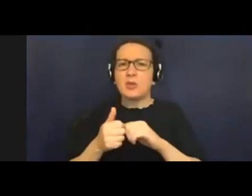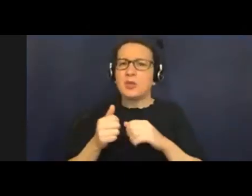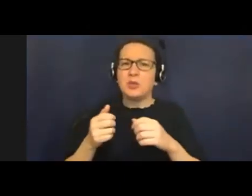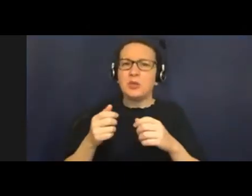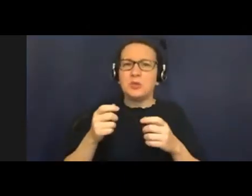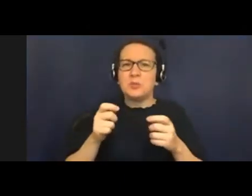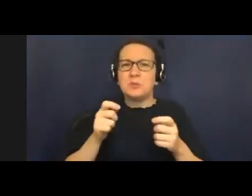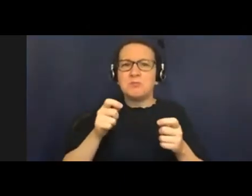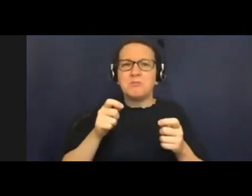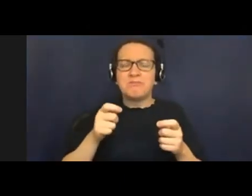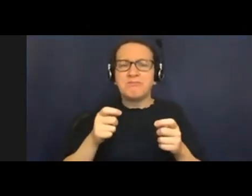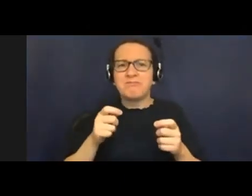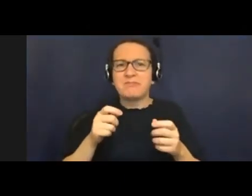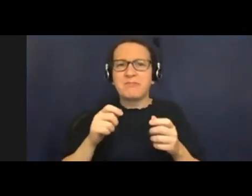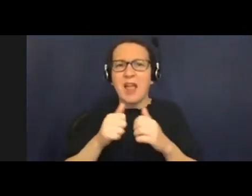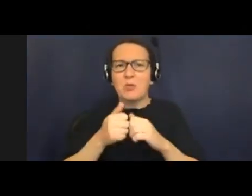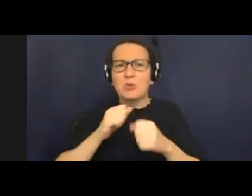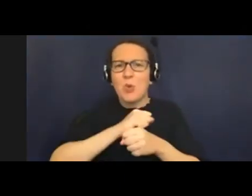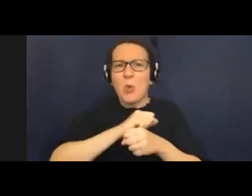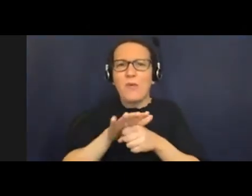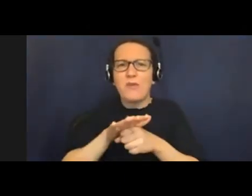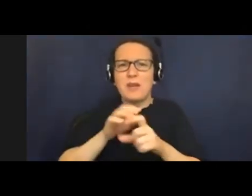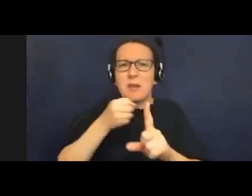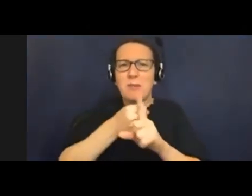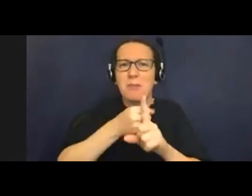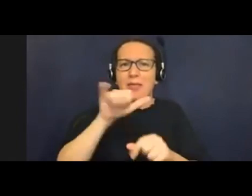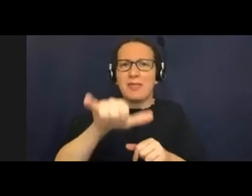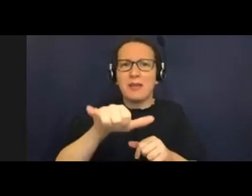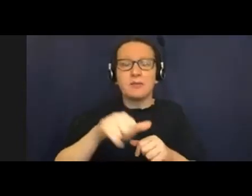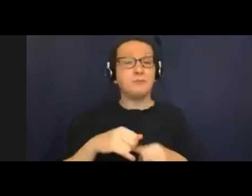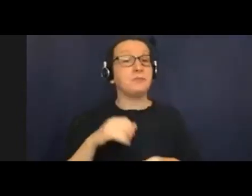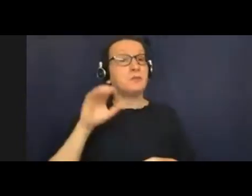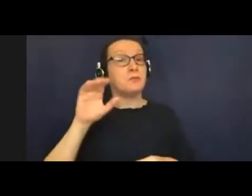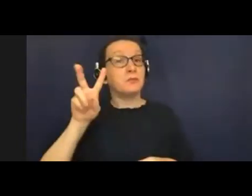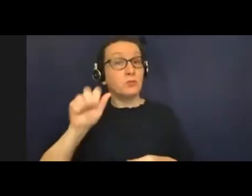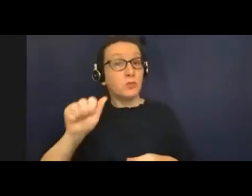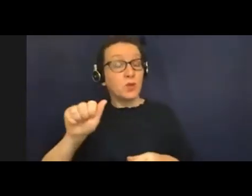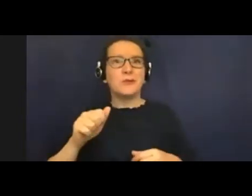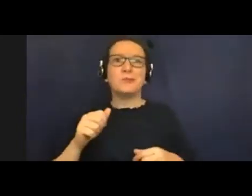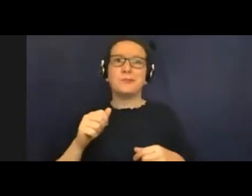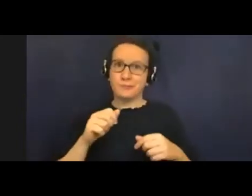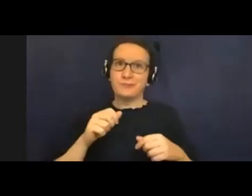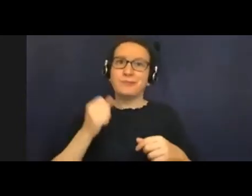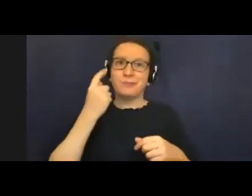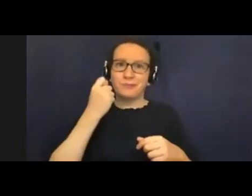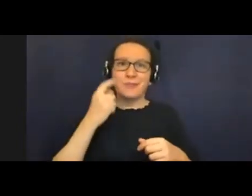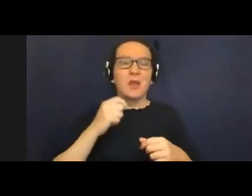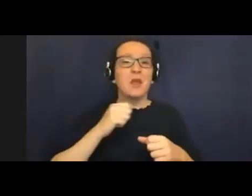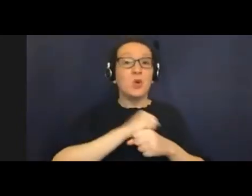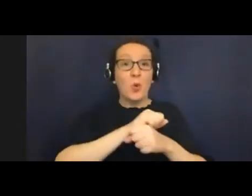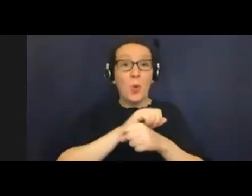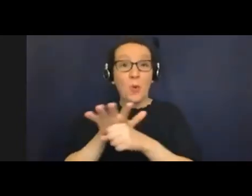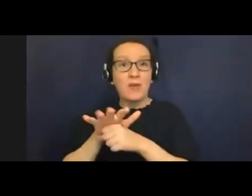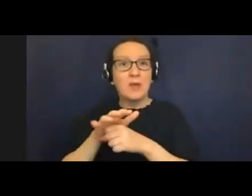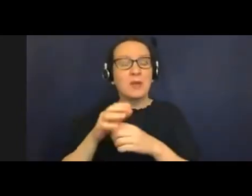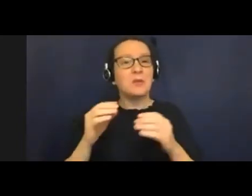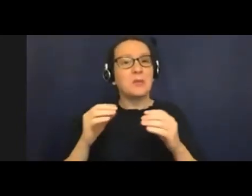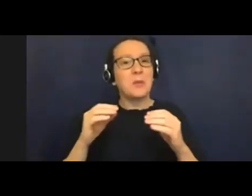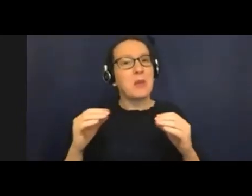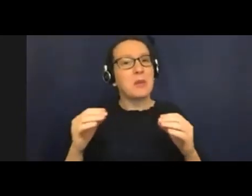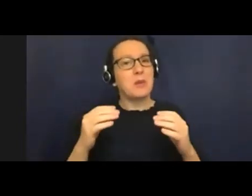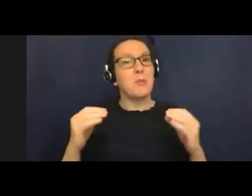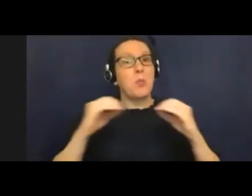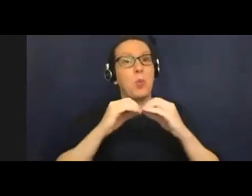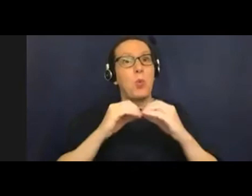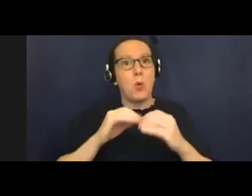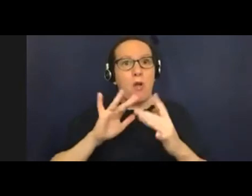accelerated because of COVID. And the digital divide is disproportionately impacting many people with disabilities. Not all people with